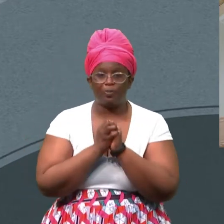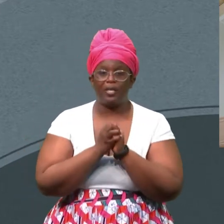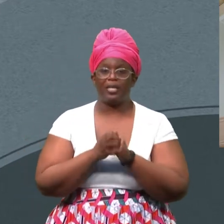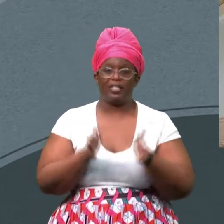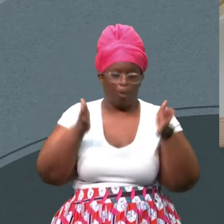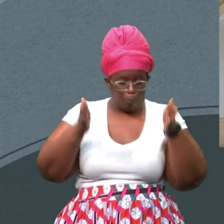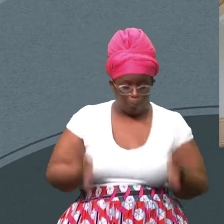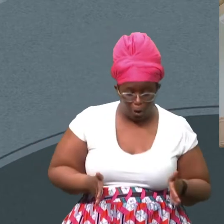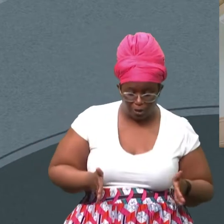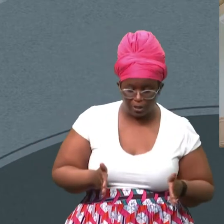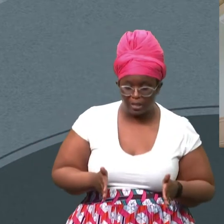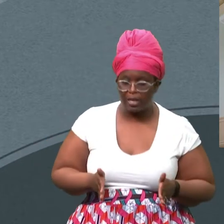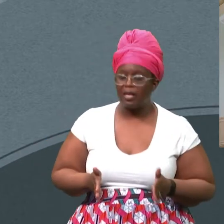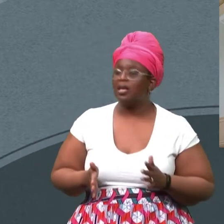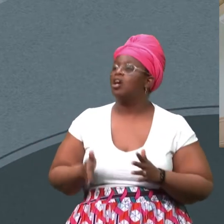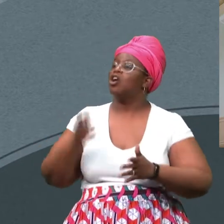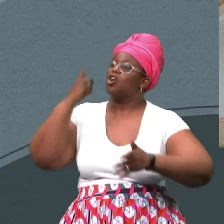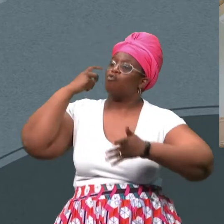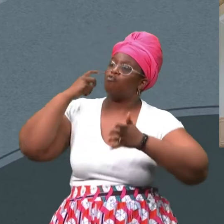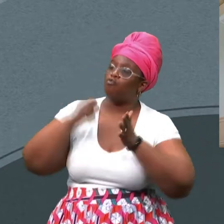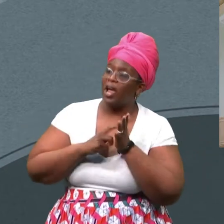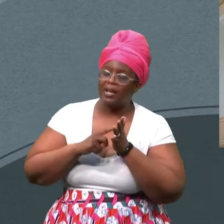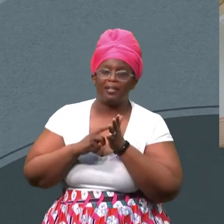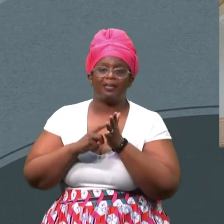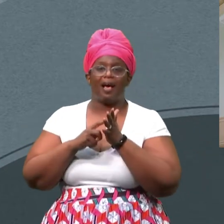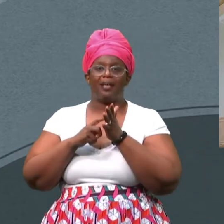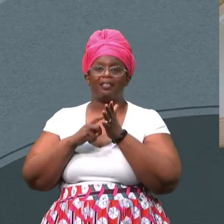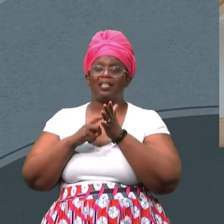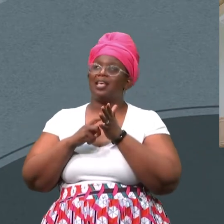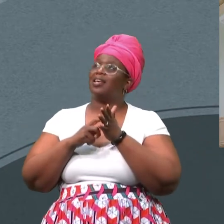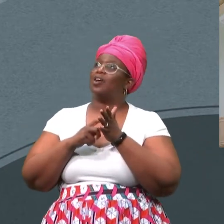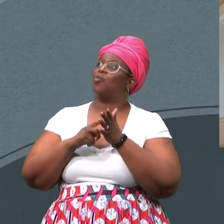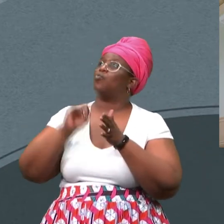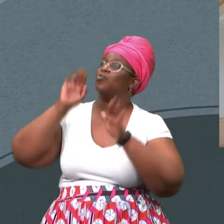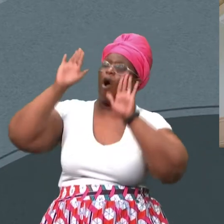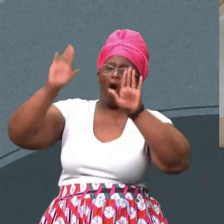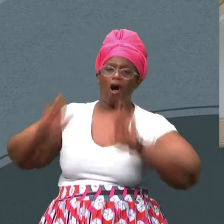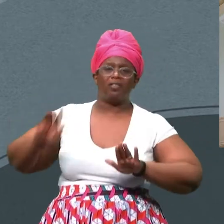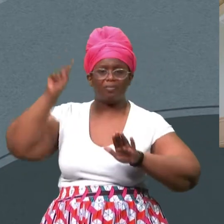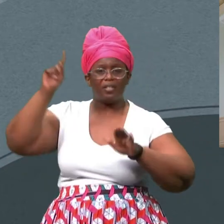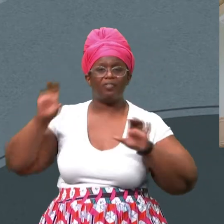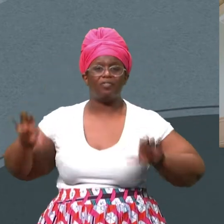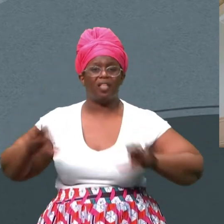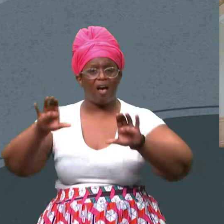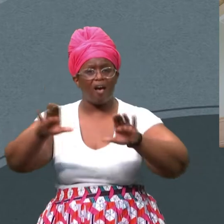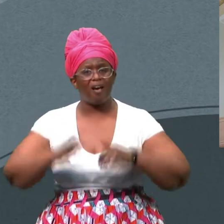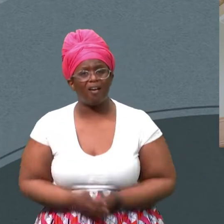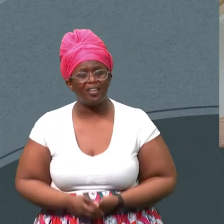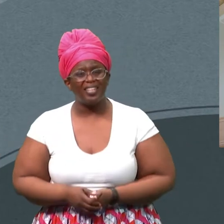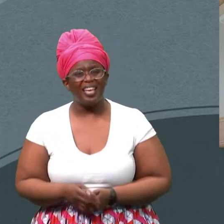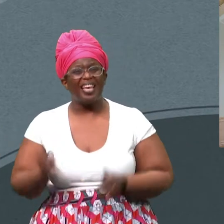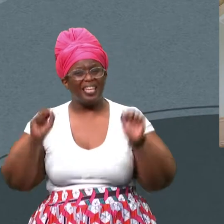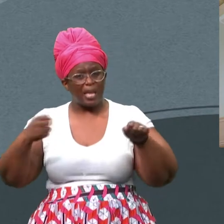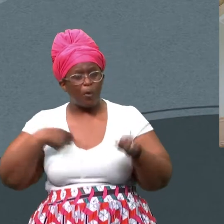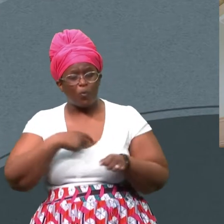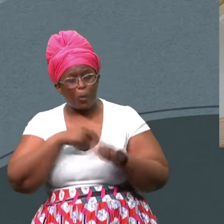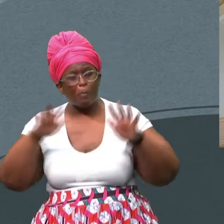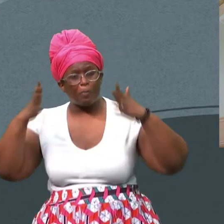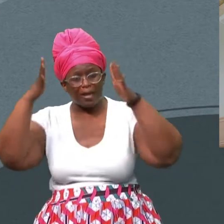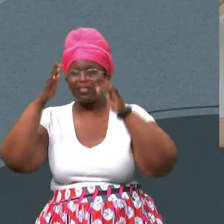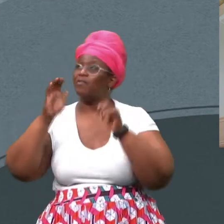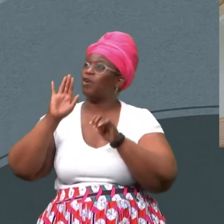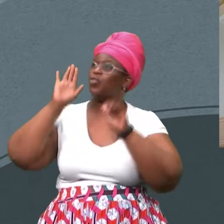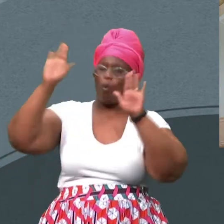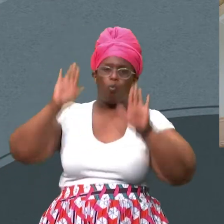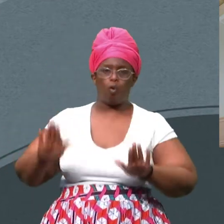what the creator has done. Let me park. Can we acknowledge all the great things that God has done? It is